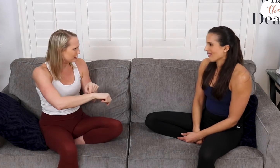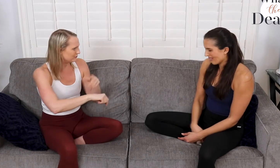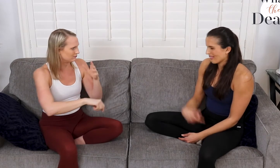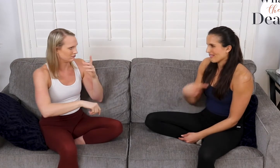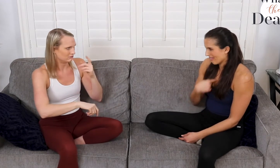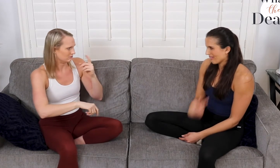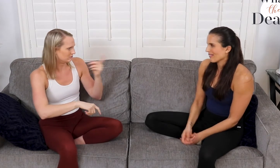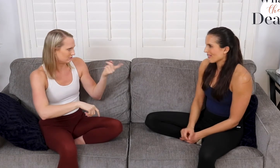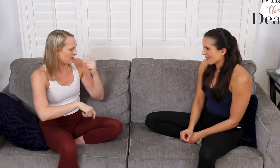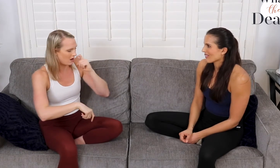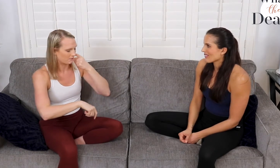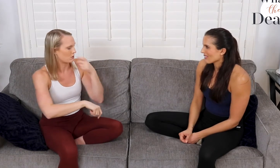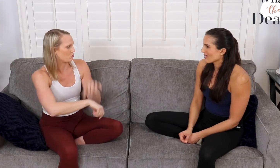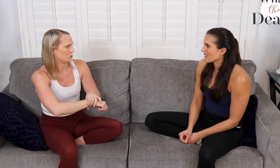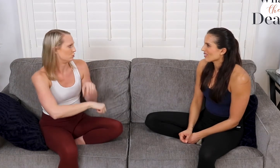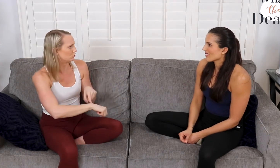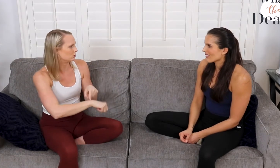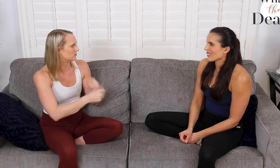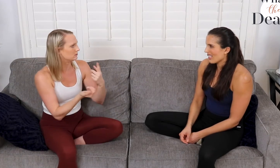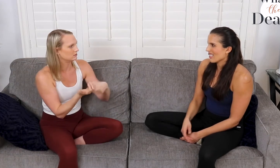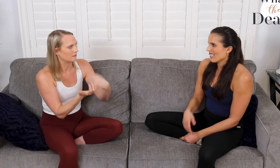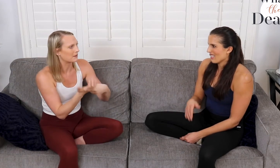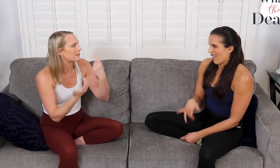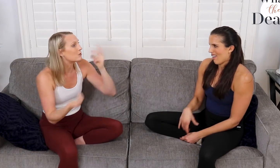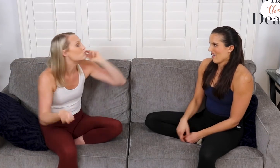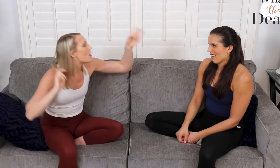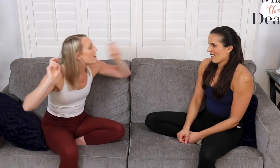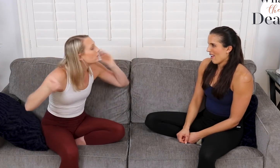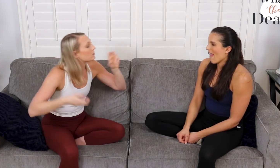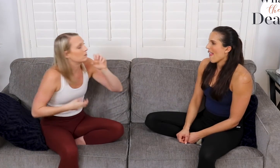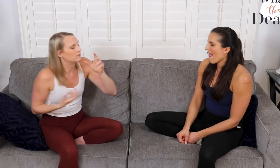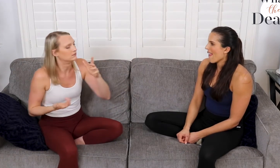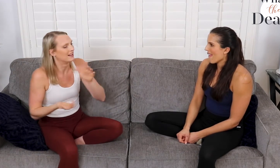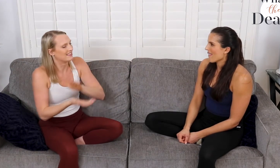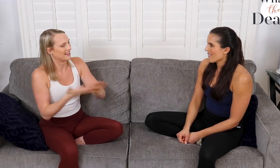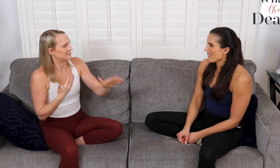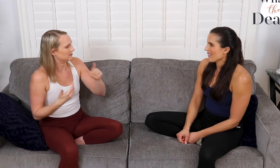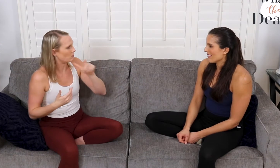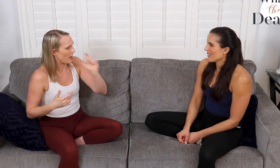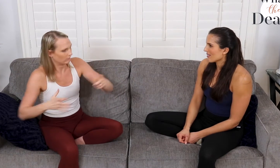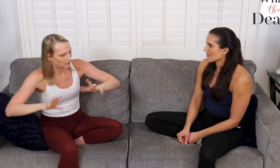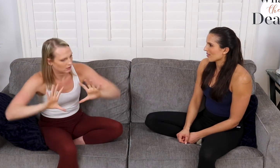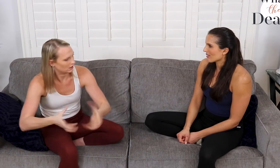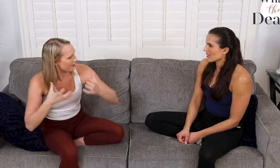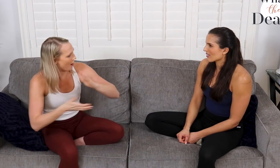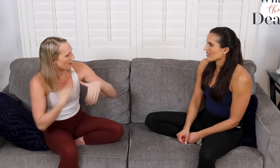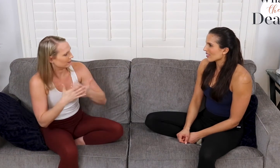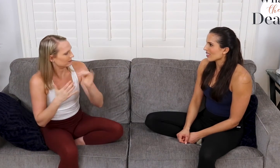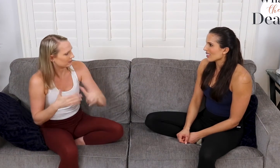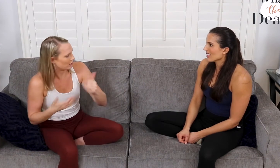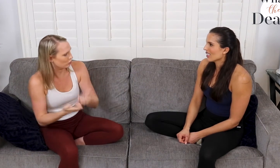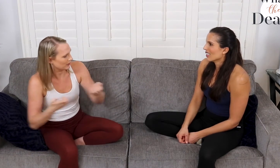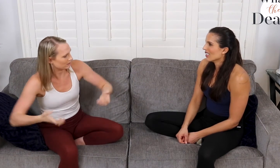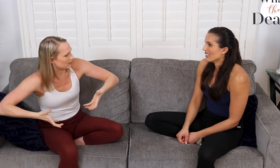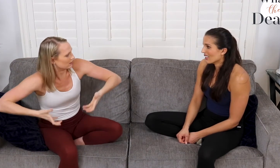shaking so loud to the point where my friend thought it was an earthquake. So I was sleeping and I just woke up normally and I looked over at her and she was